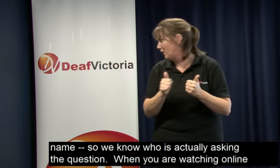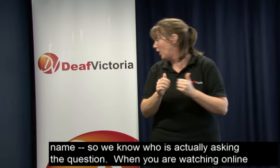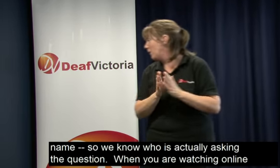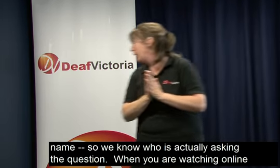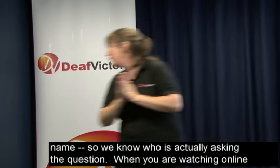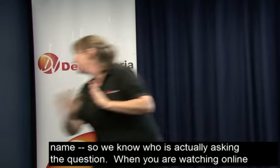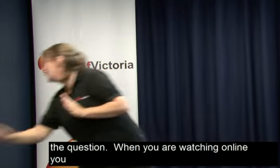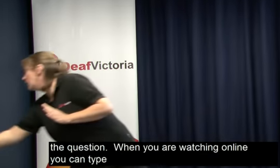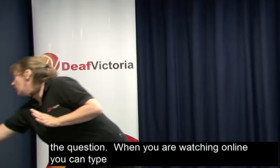presentations.